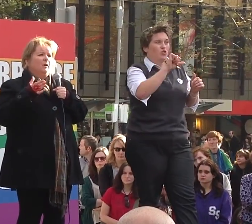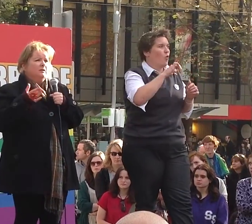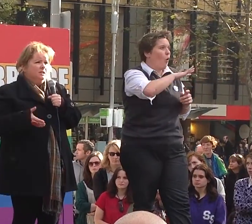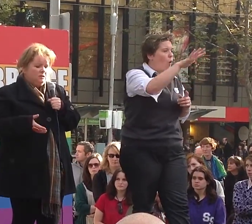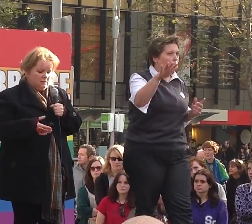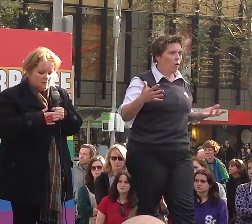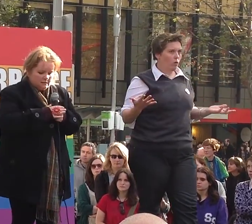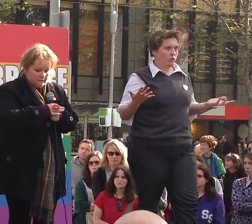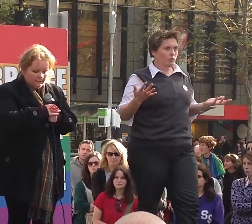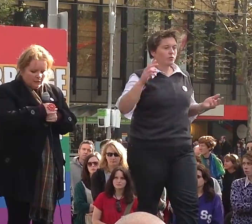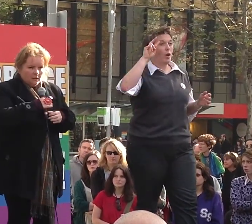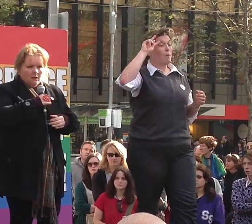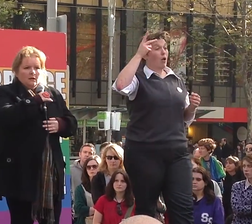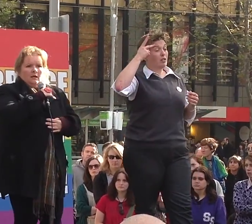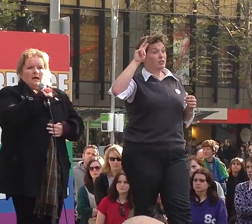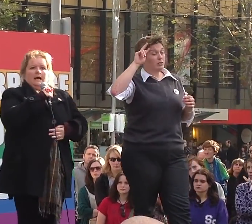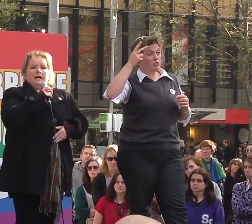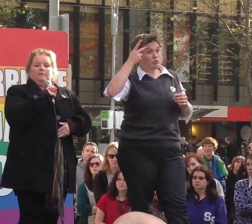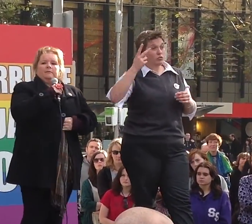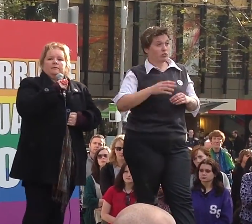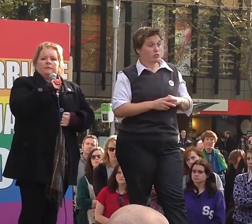Now, the politicians,